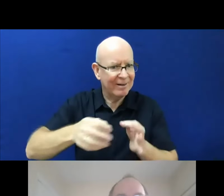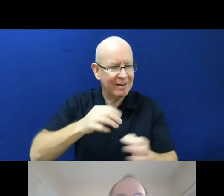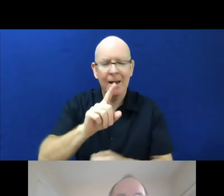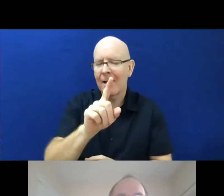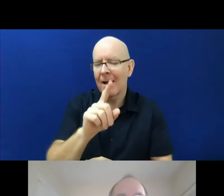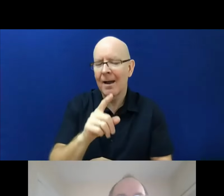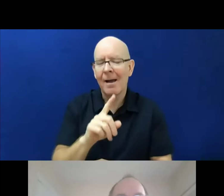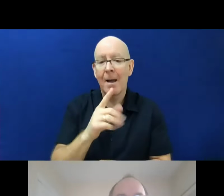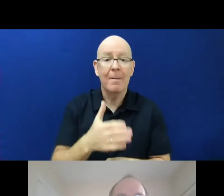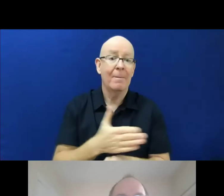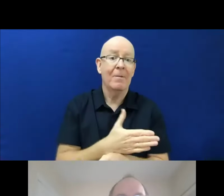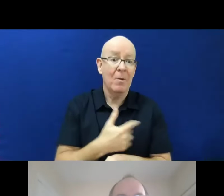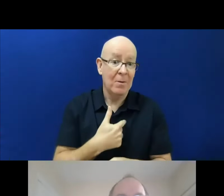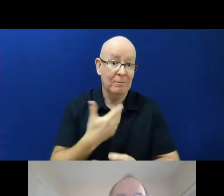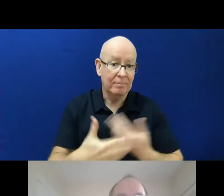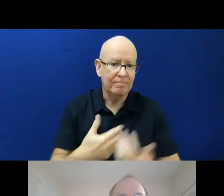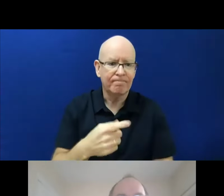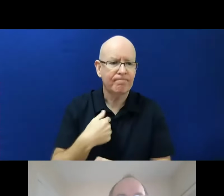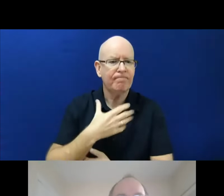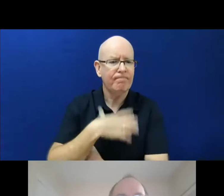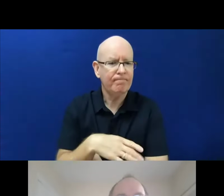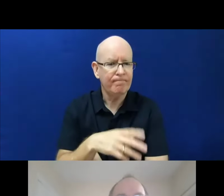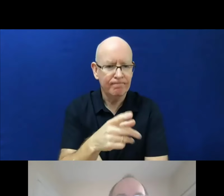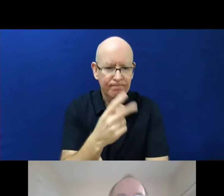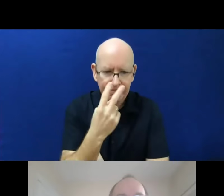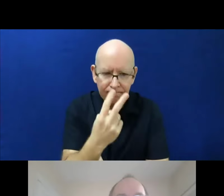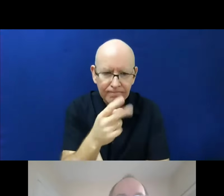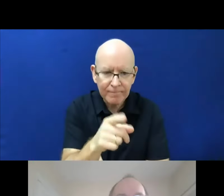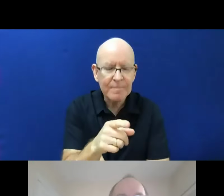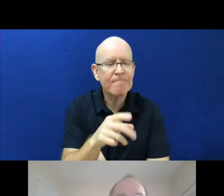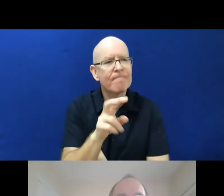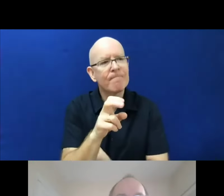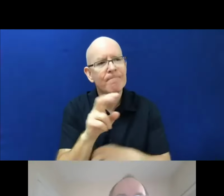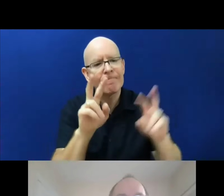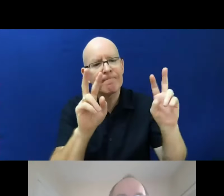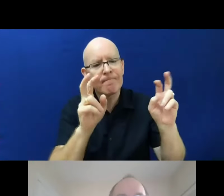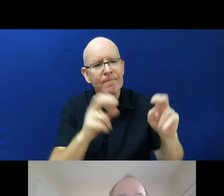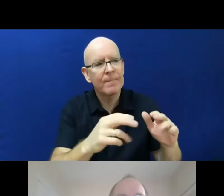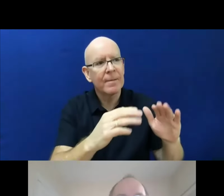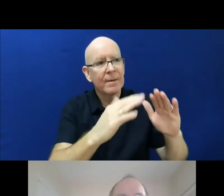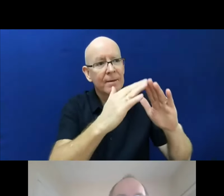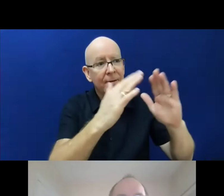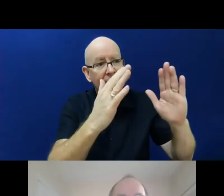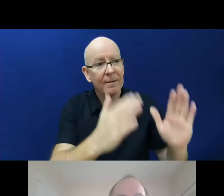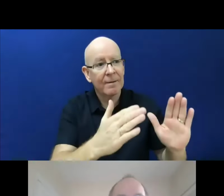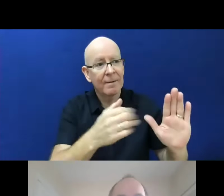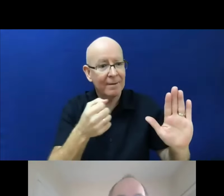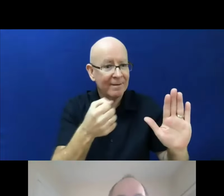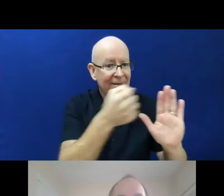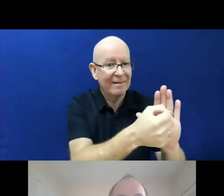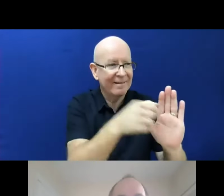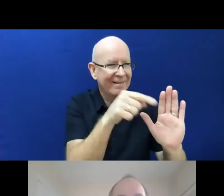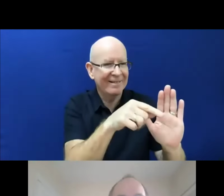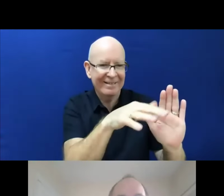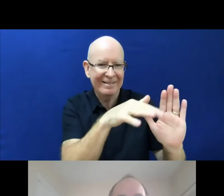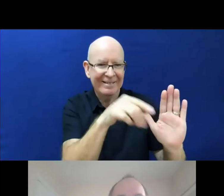institutional context. And that's important, as you've already heard. So the disability units, of which